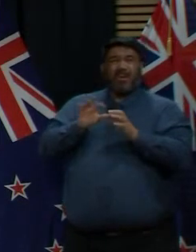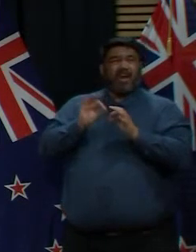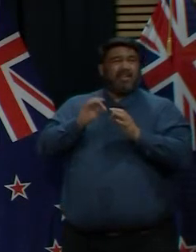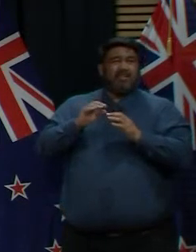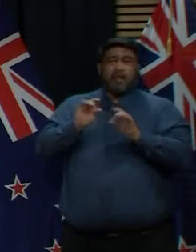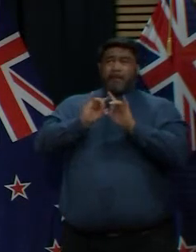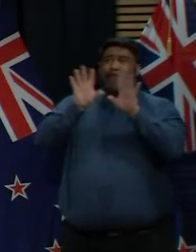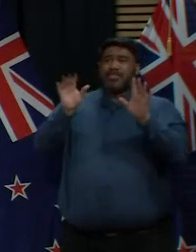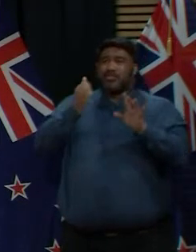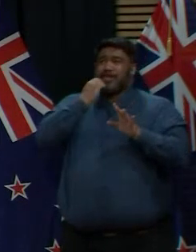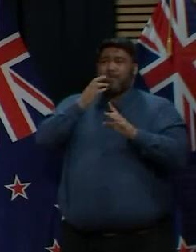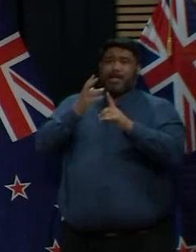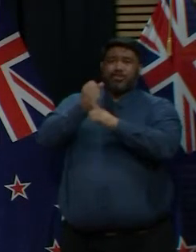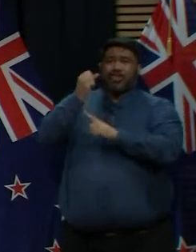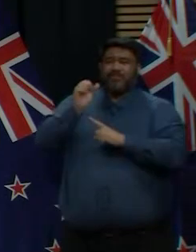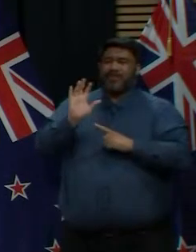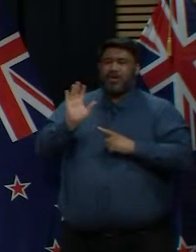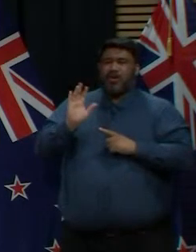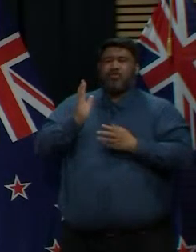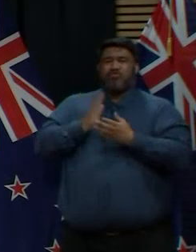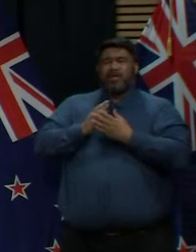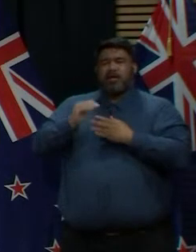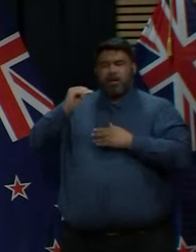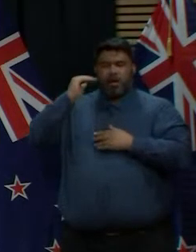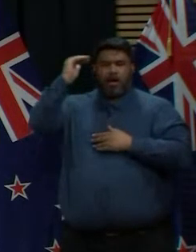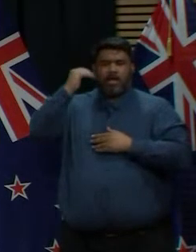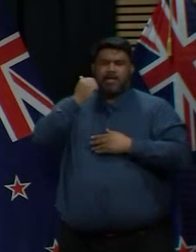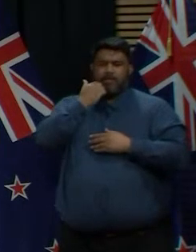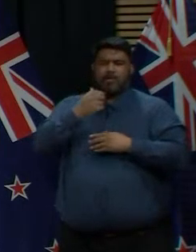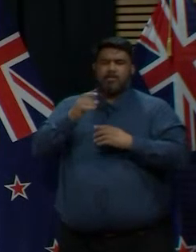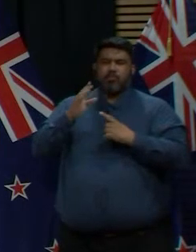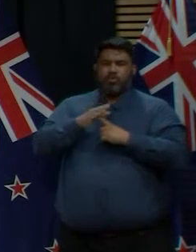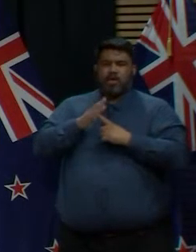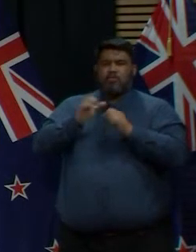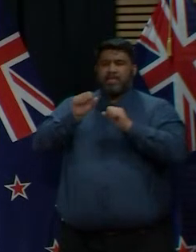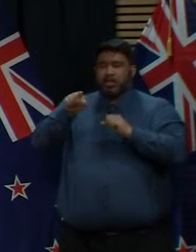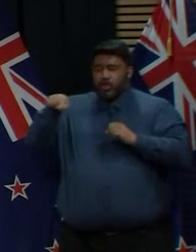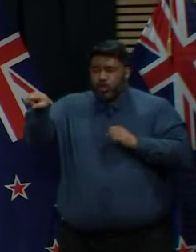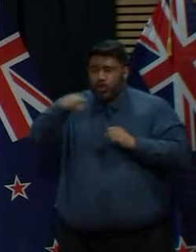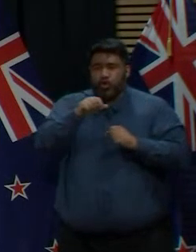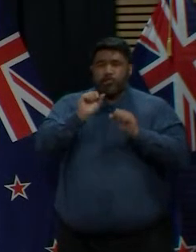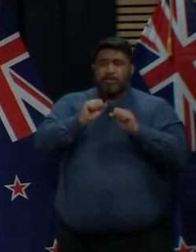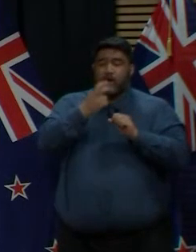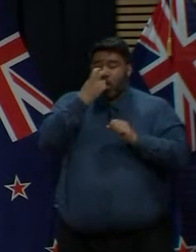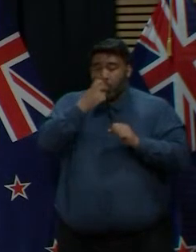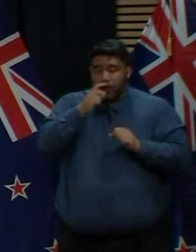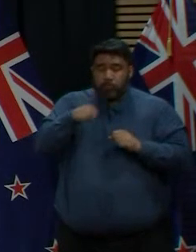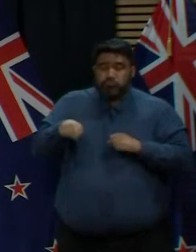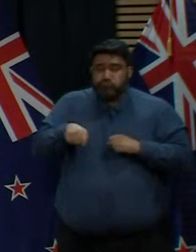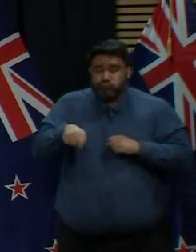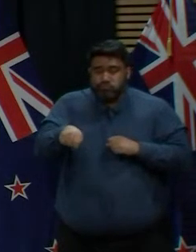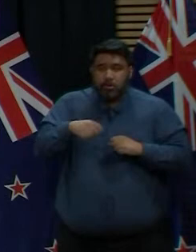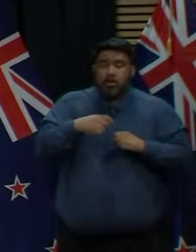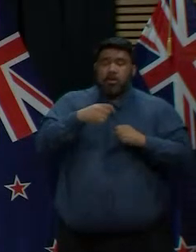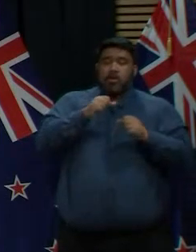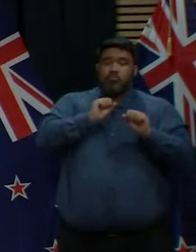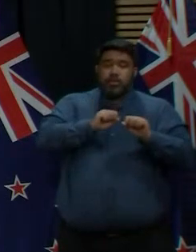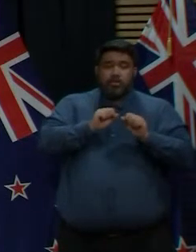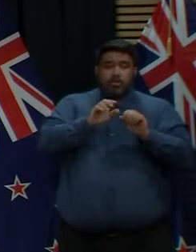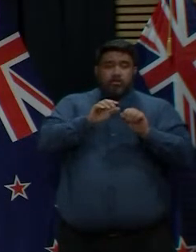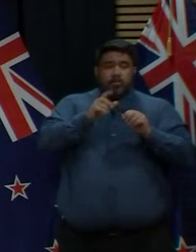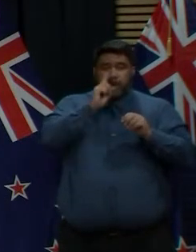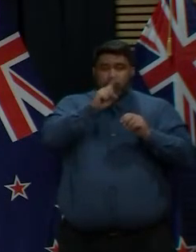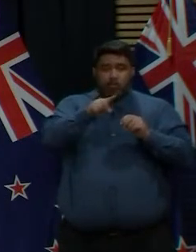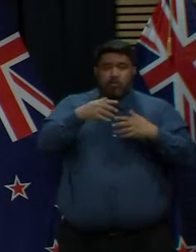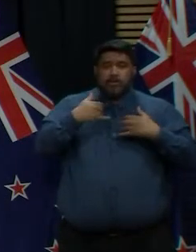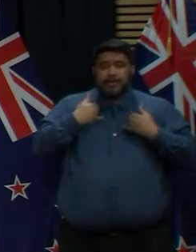as possible, but getting vaccinated protects not just you, it protects our frail older people, our children, our immunocompromised people who